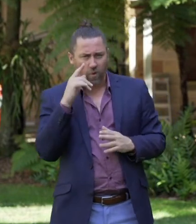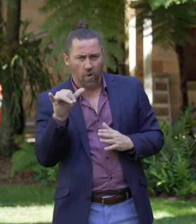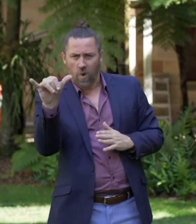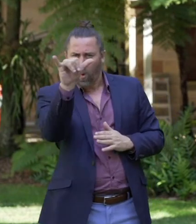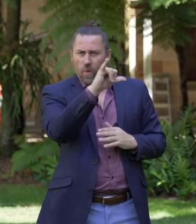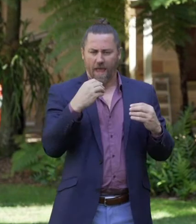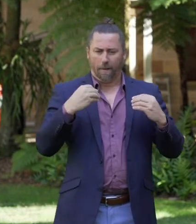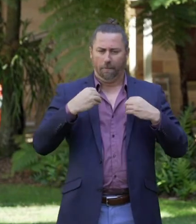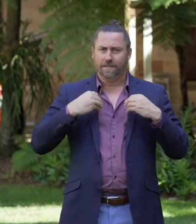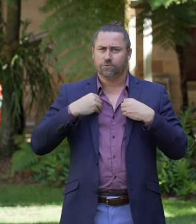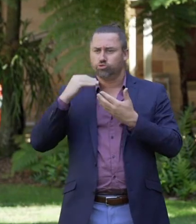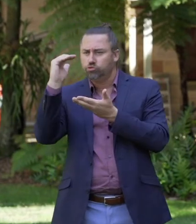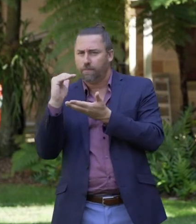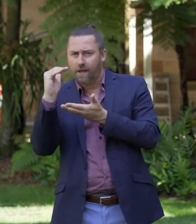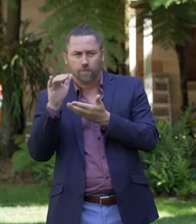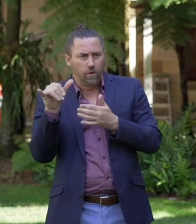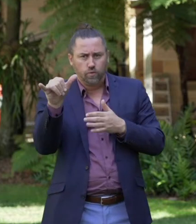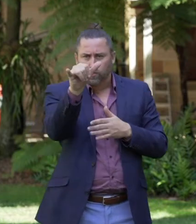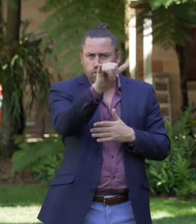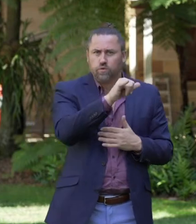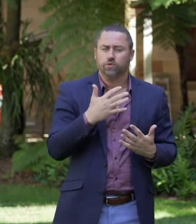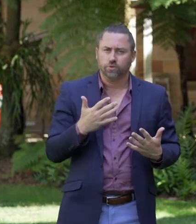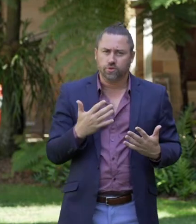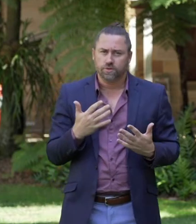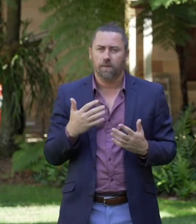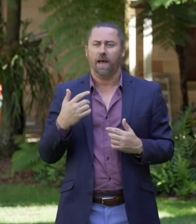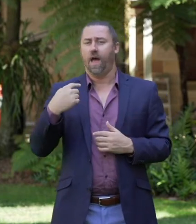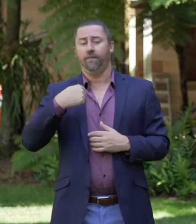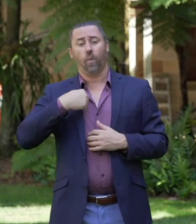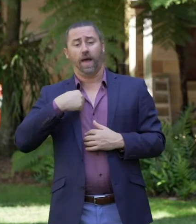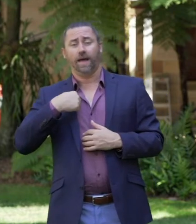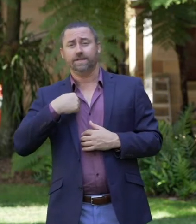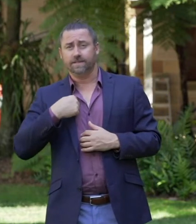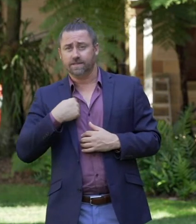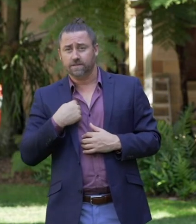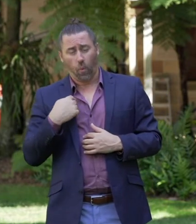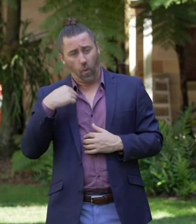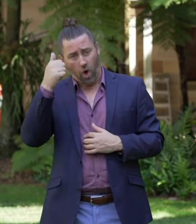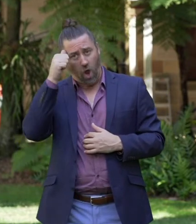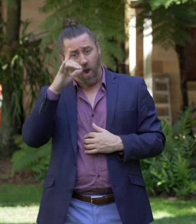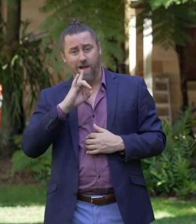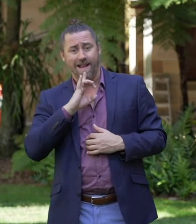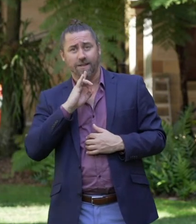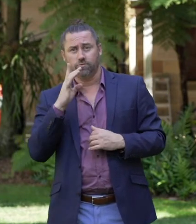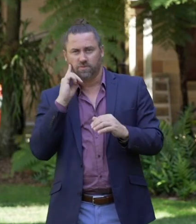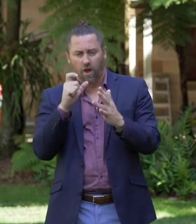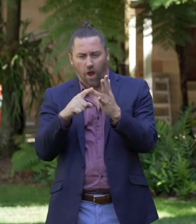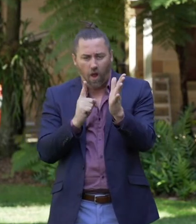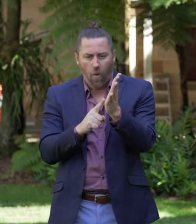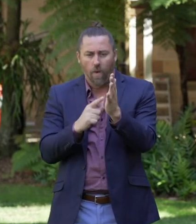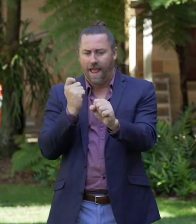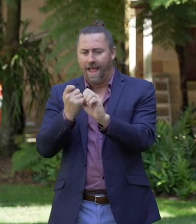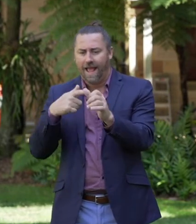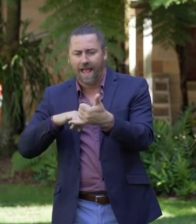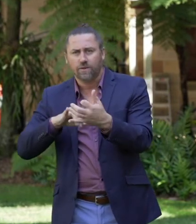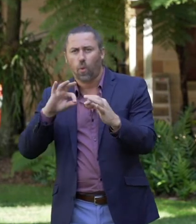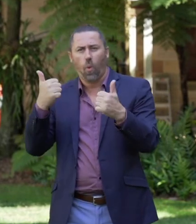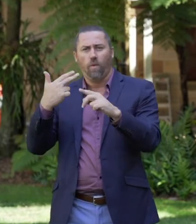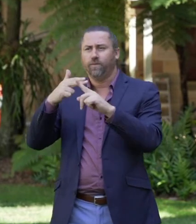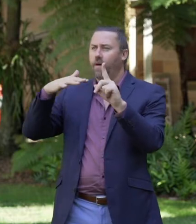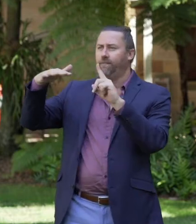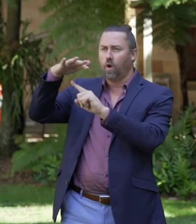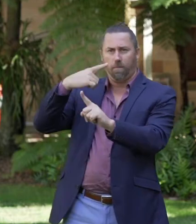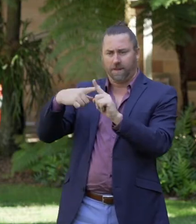power prices remain affordable is to invest in more renewables, particularly in energy storage. And